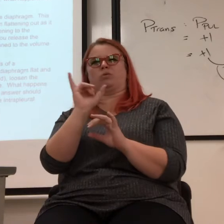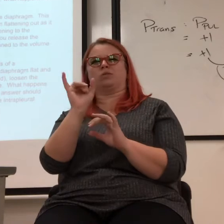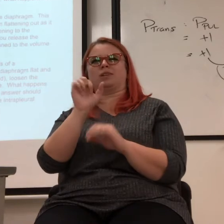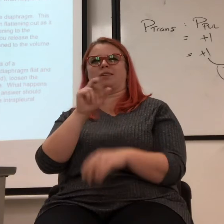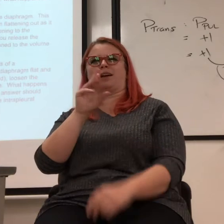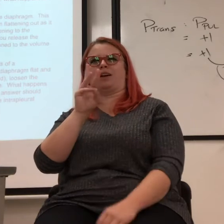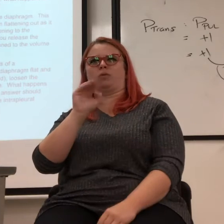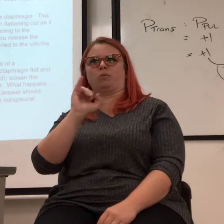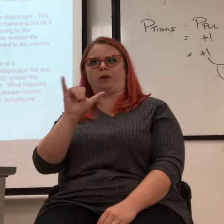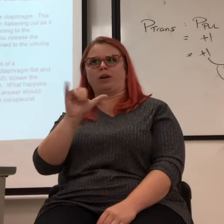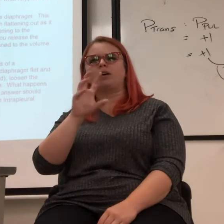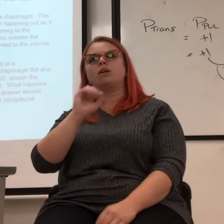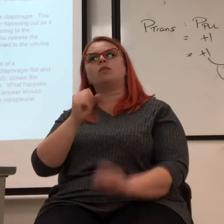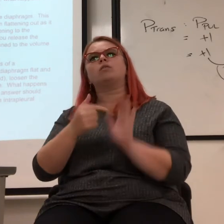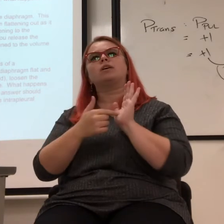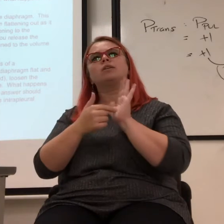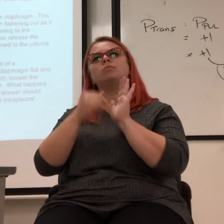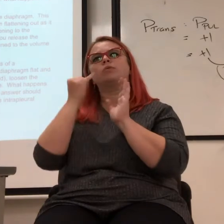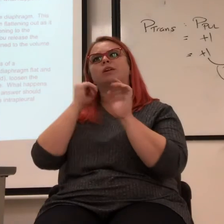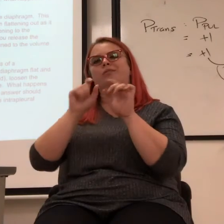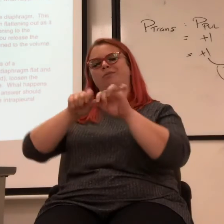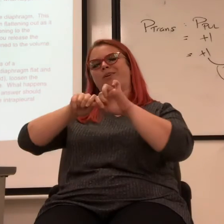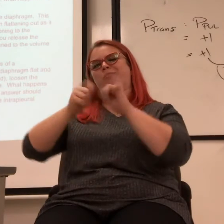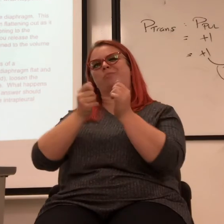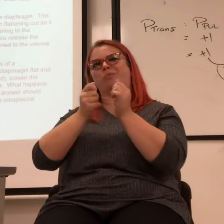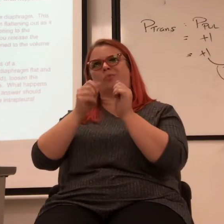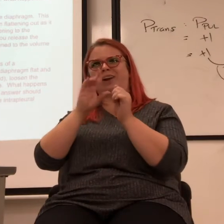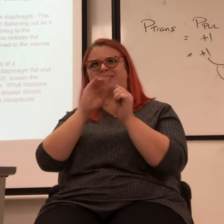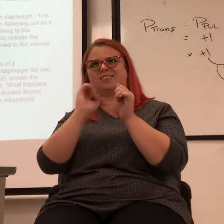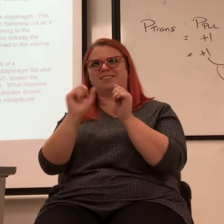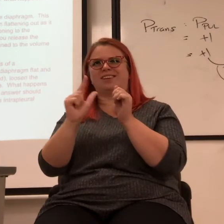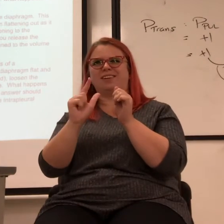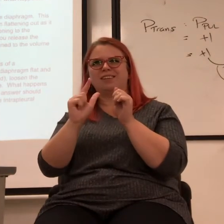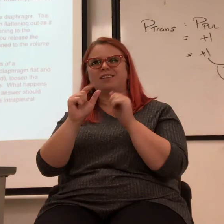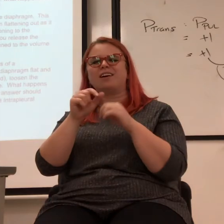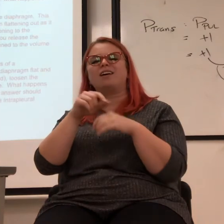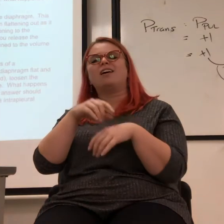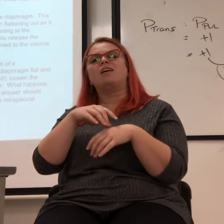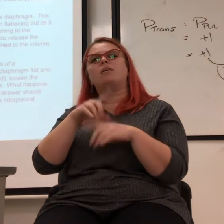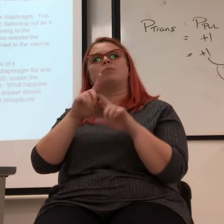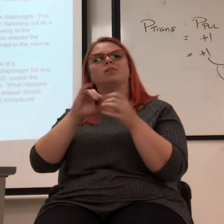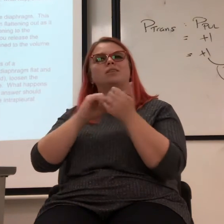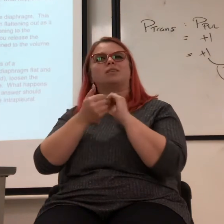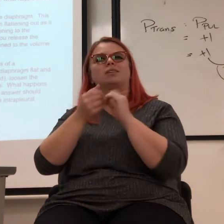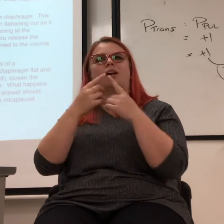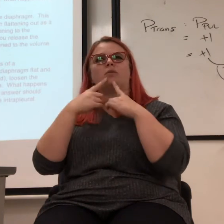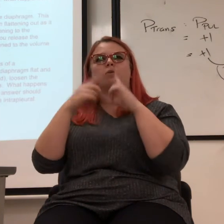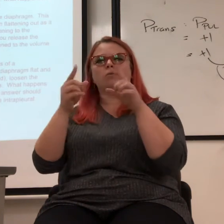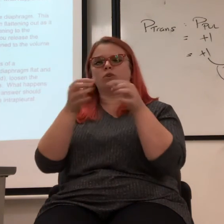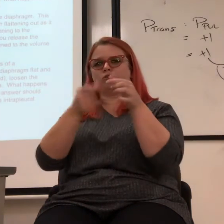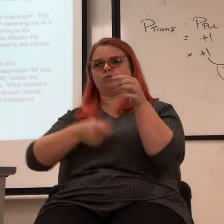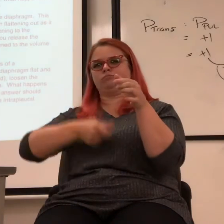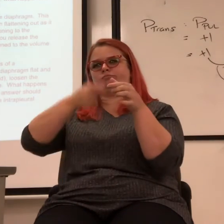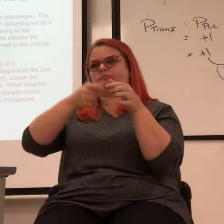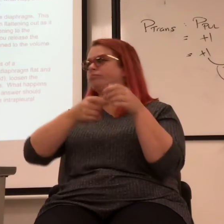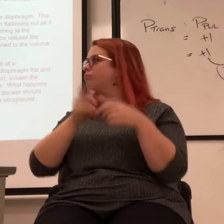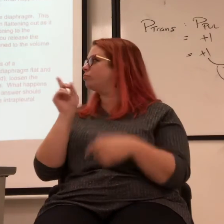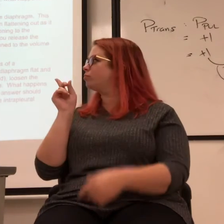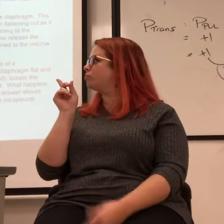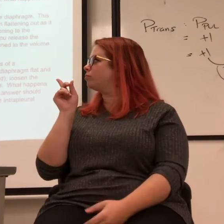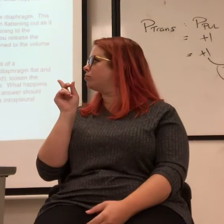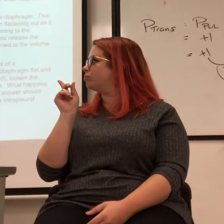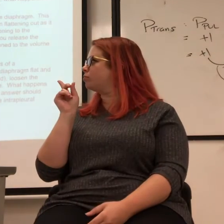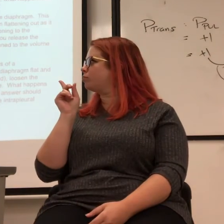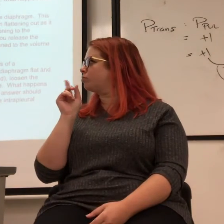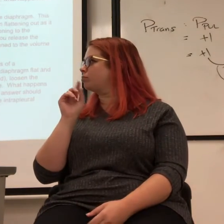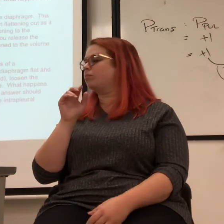You could demonstrate a pneumothorax if you kind of break the seal, so to speak. But that's kind of why that works. It works just by doing this